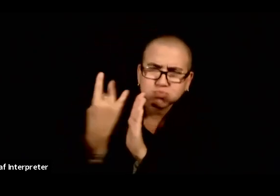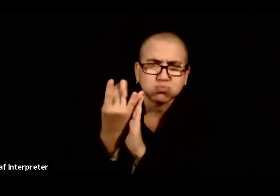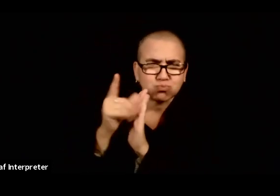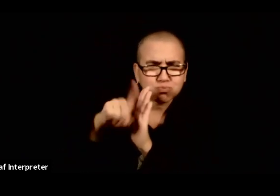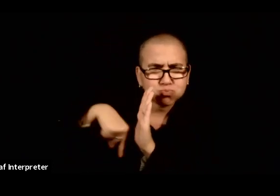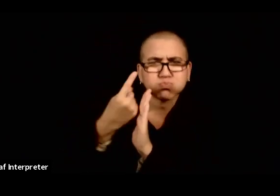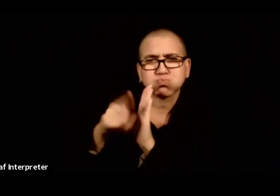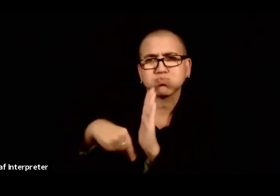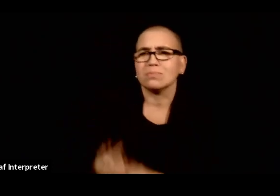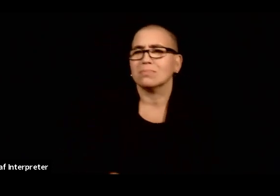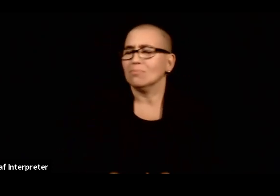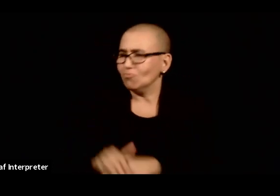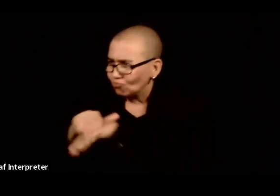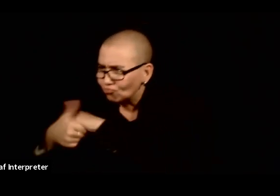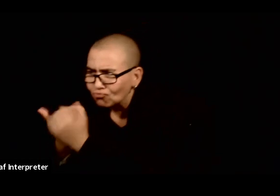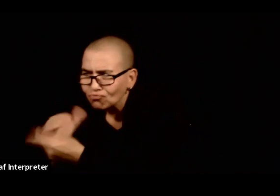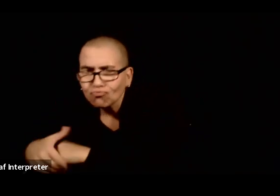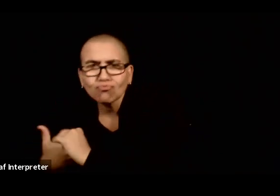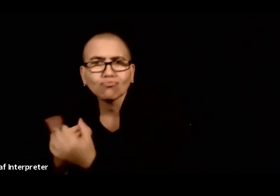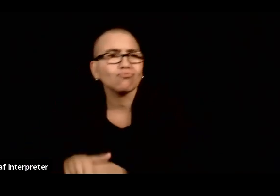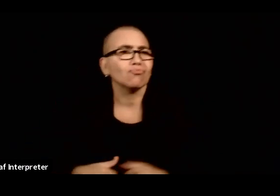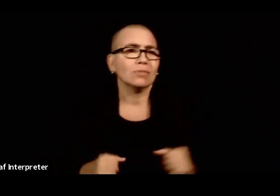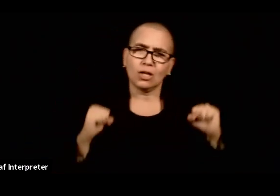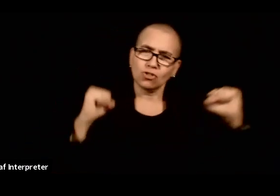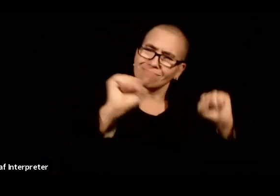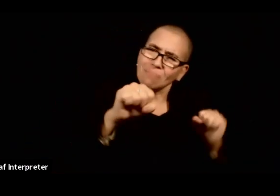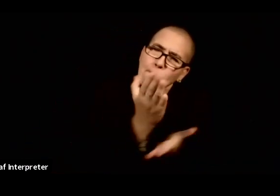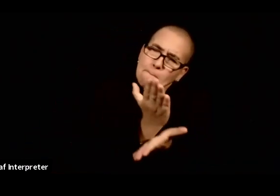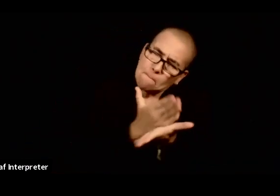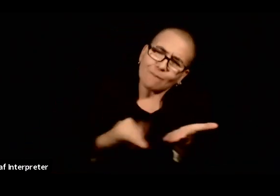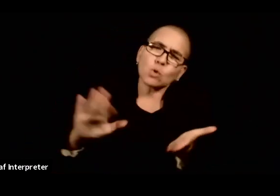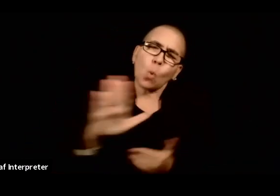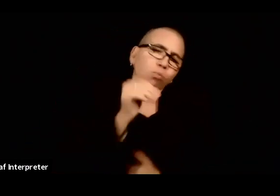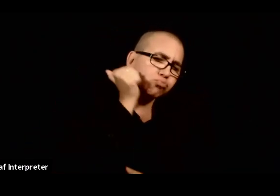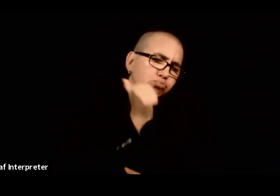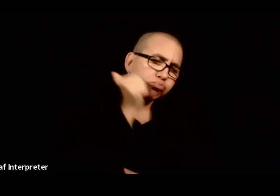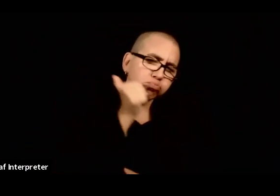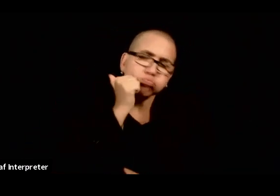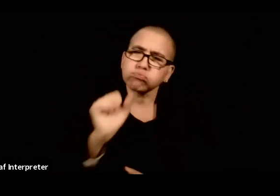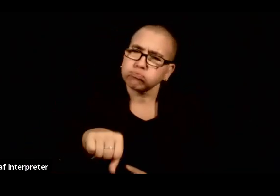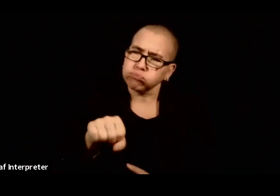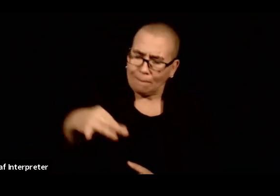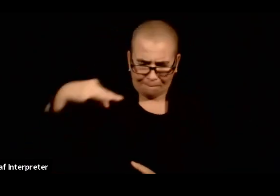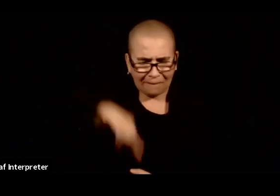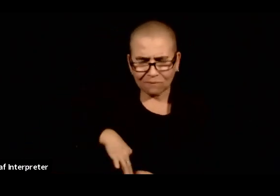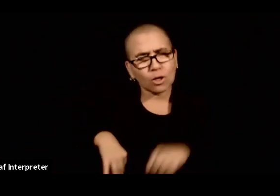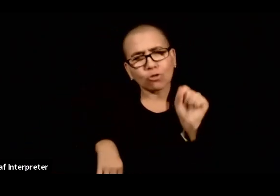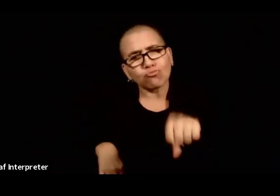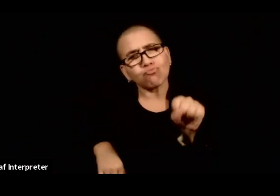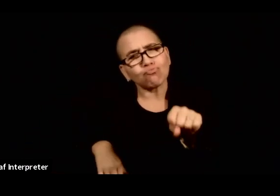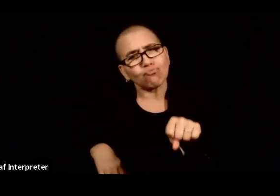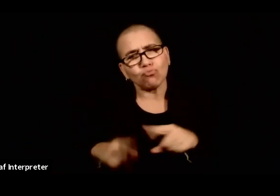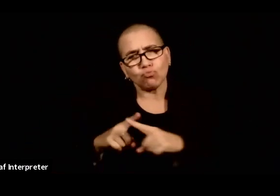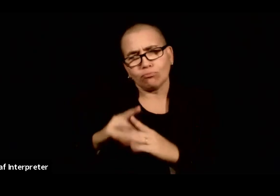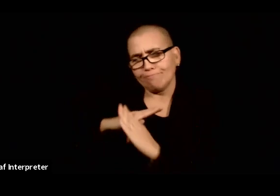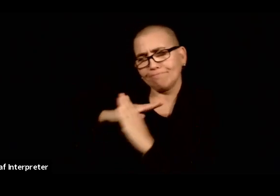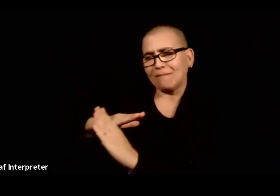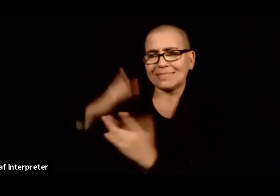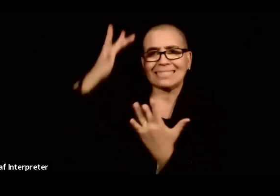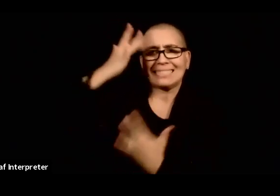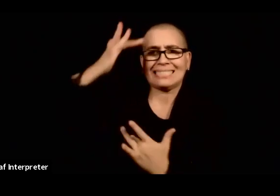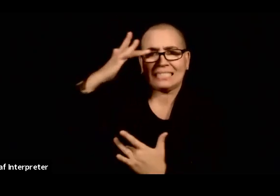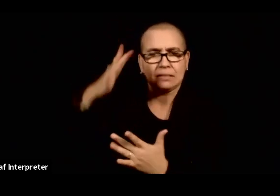are all really important things, and those benefits fit us in the long run. So I appreciate the reminder to kind of take a